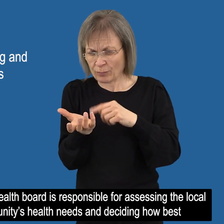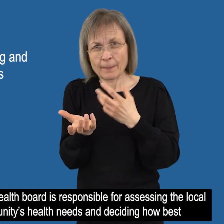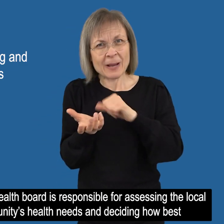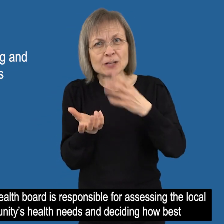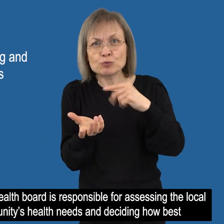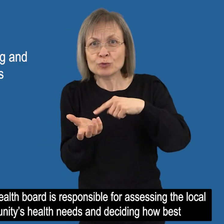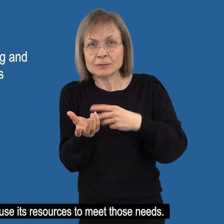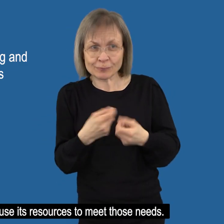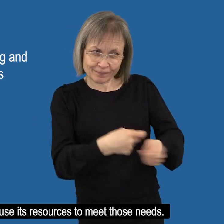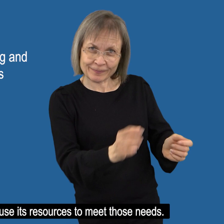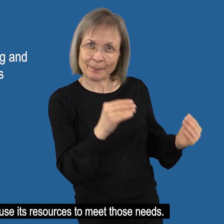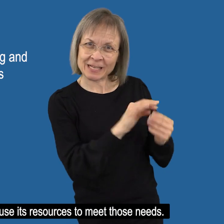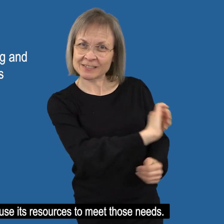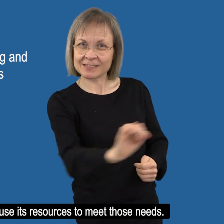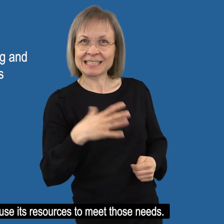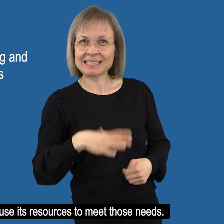meet those needs.